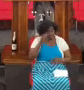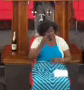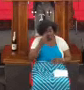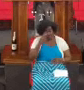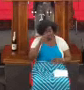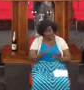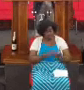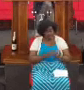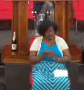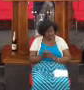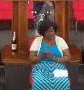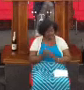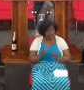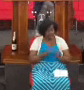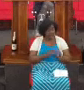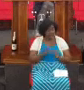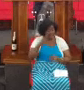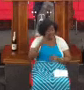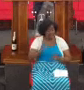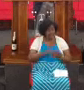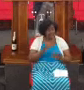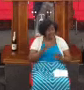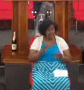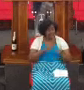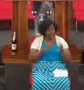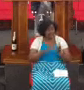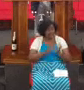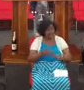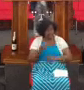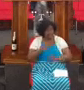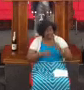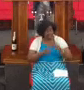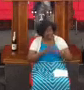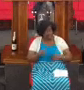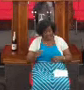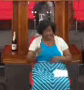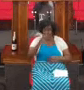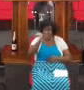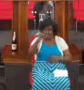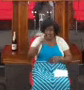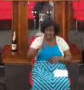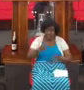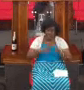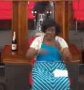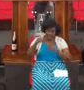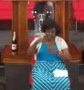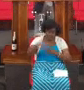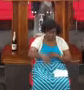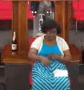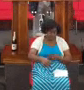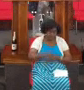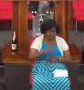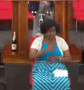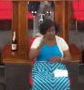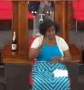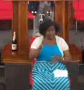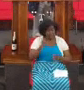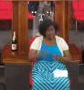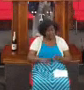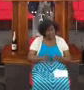Jesus, the Bible says that Jesus came by and he said, Zacchaeus, come down. For I